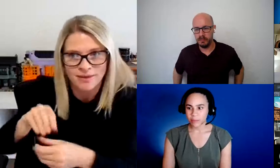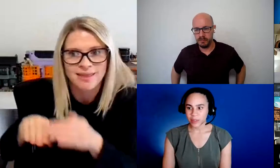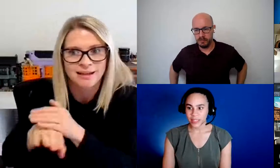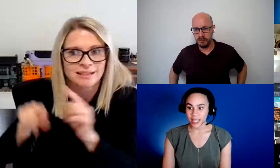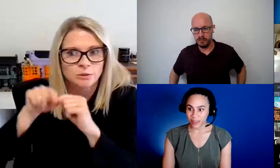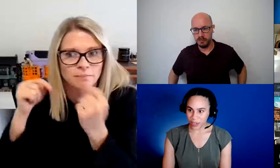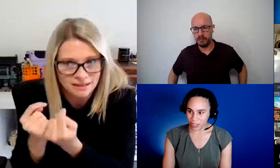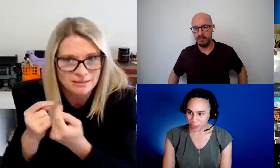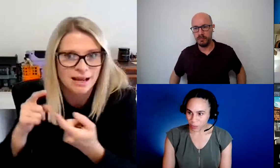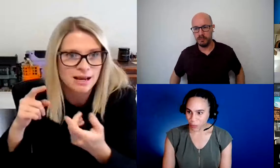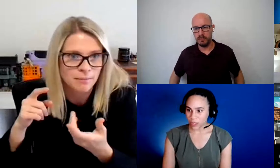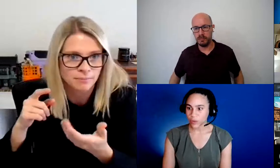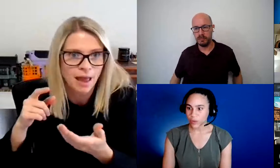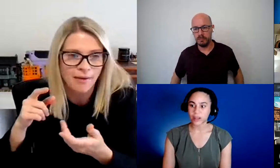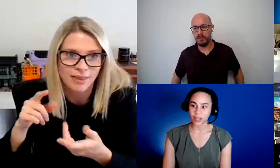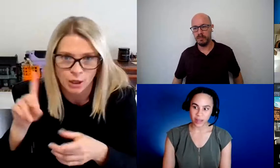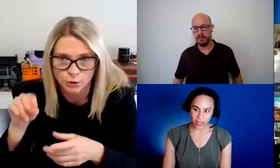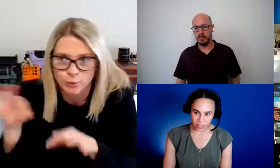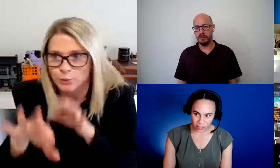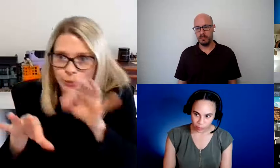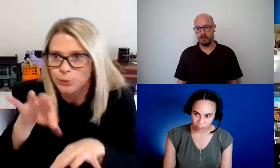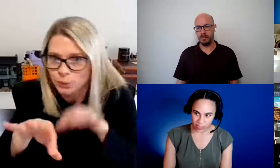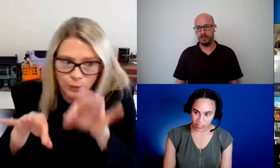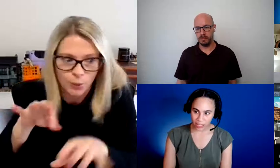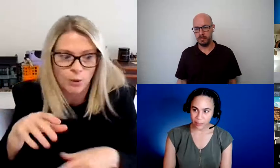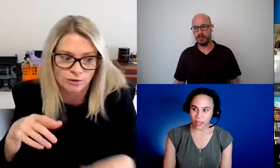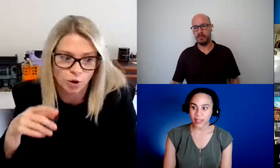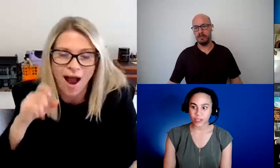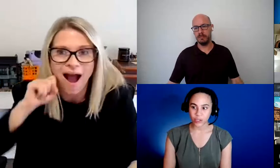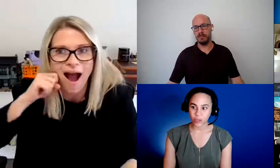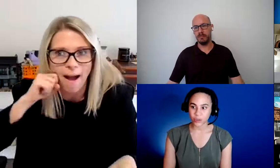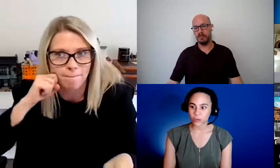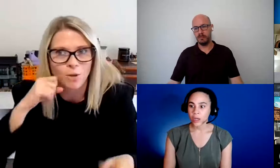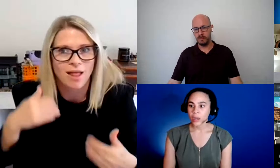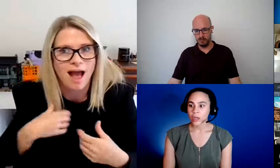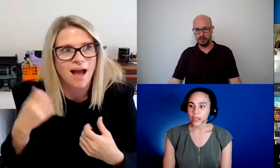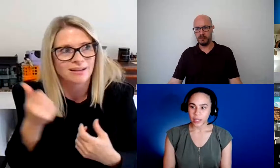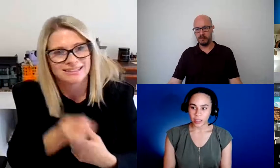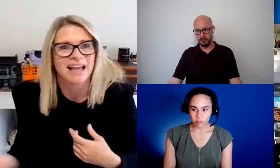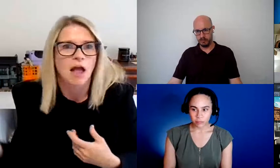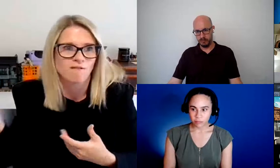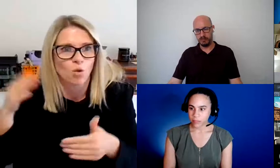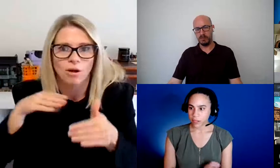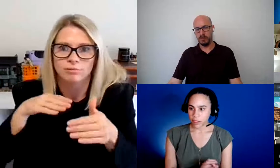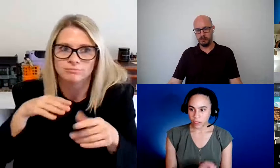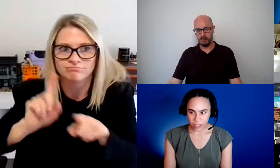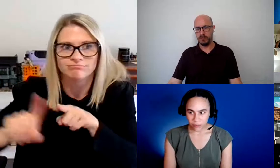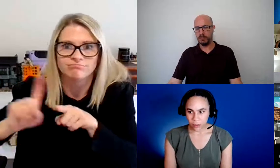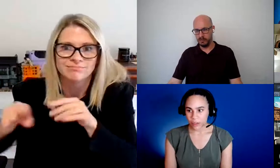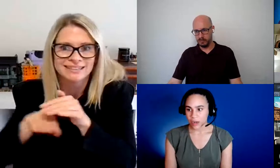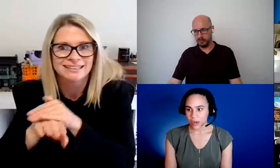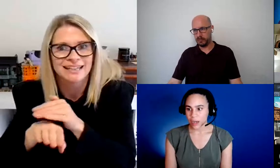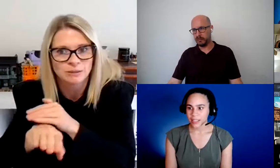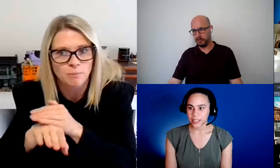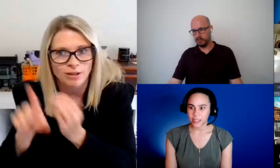companies. And they're actually working within the accessibility team. And they do include several of their ideas.